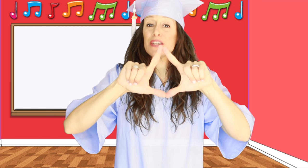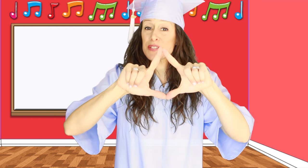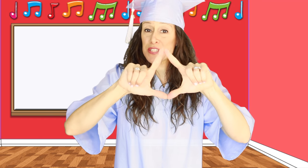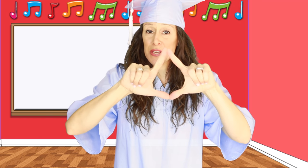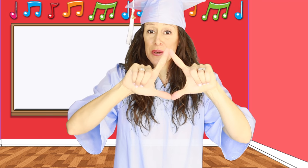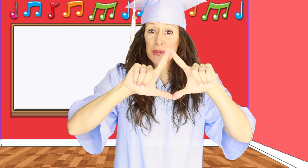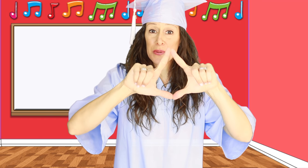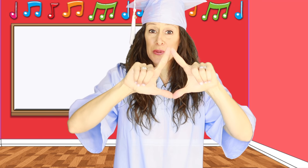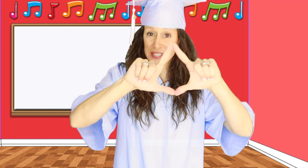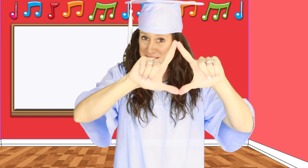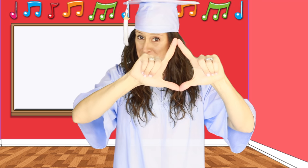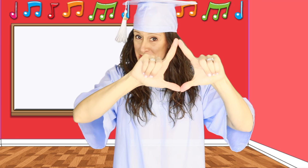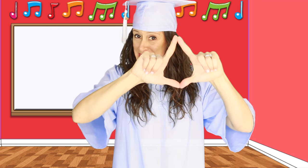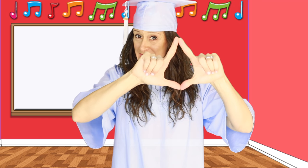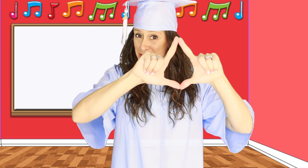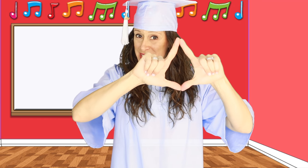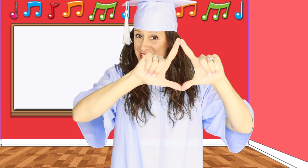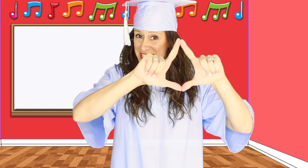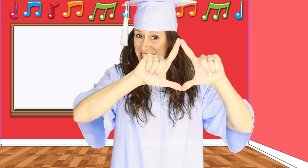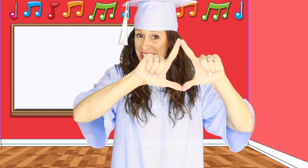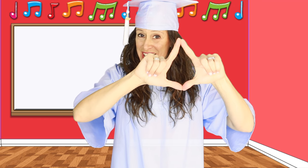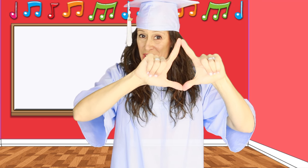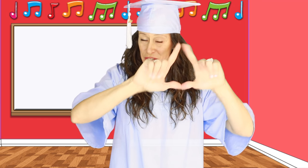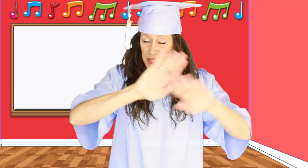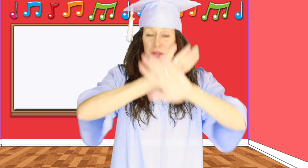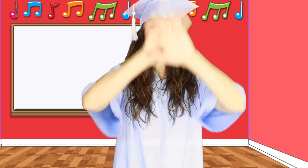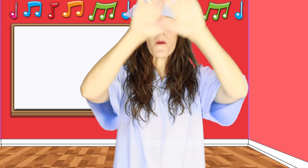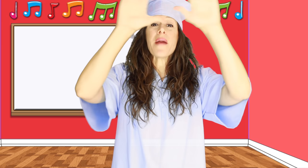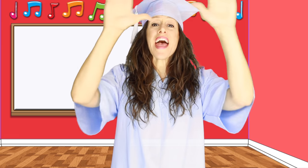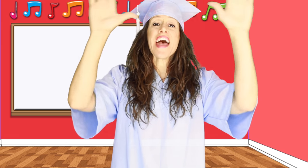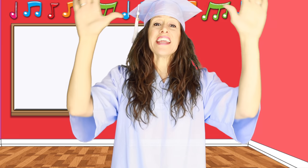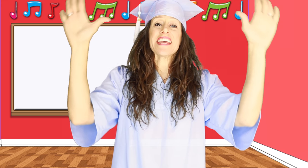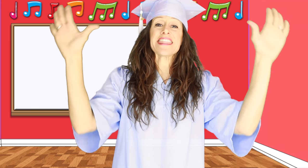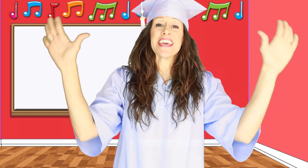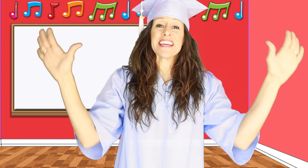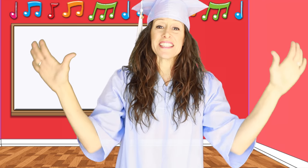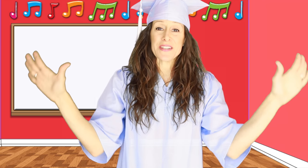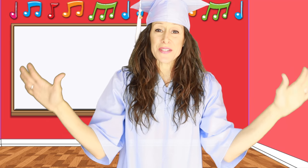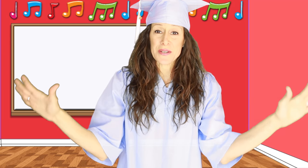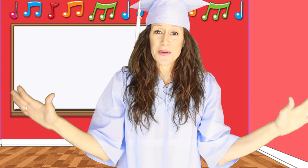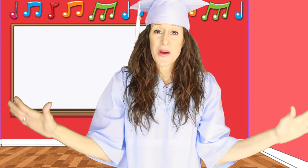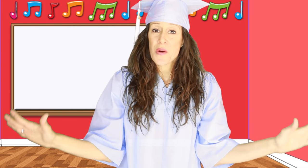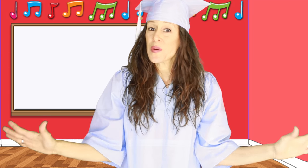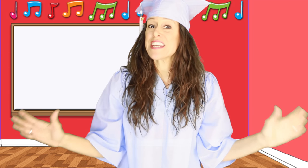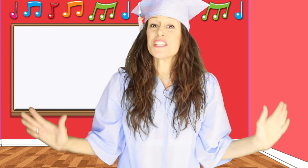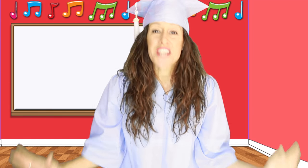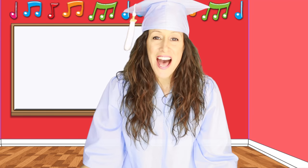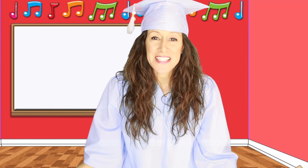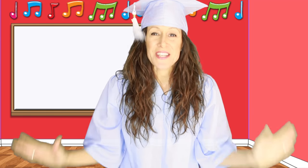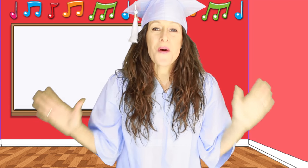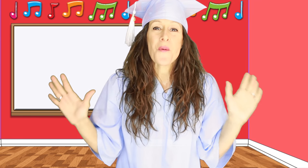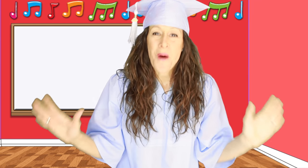colors too. You see my diamond? There's so many things you do, we just